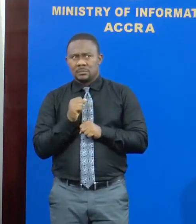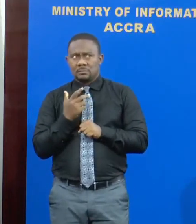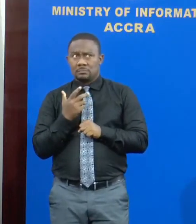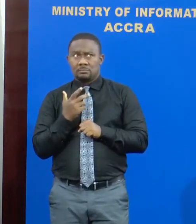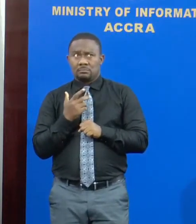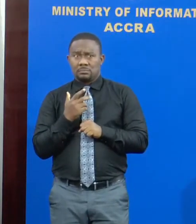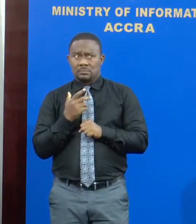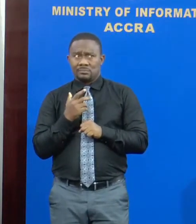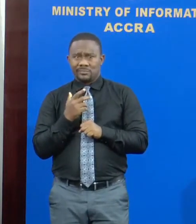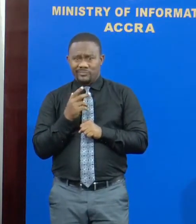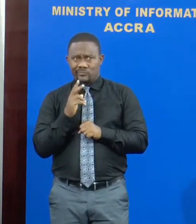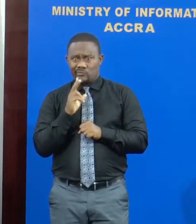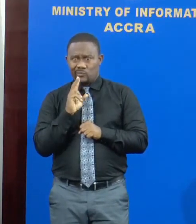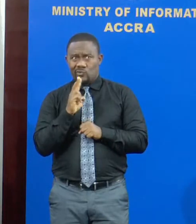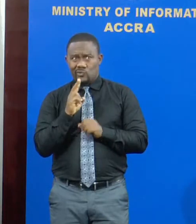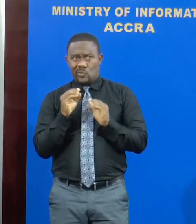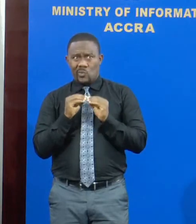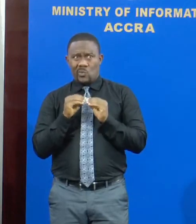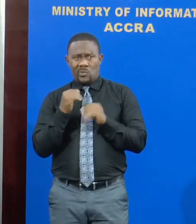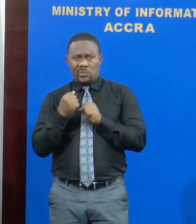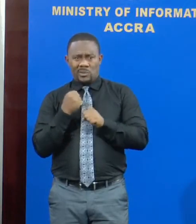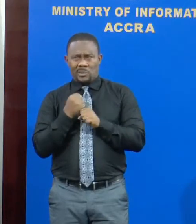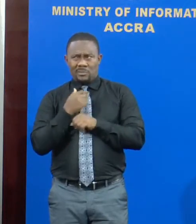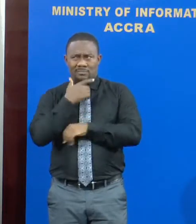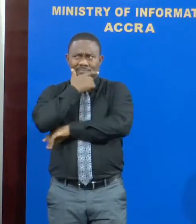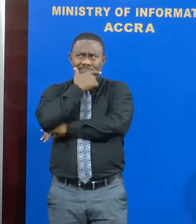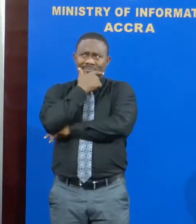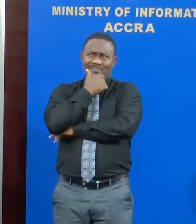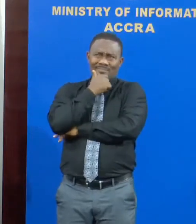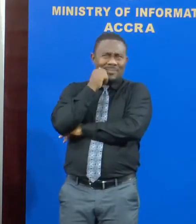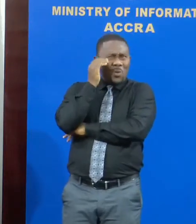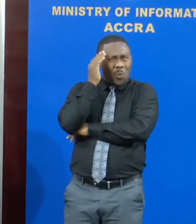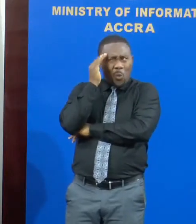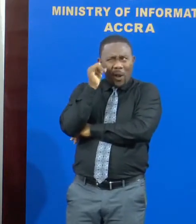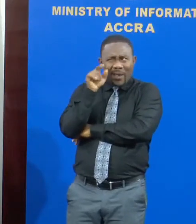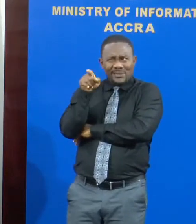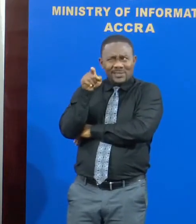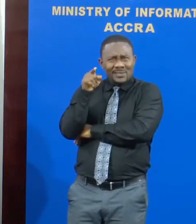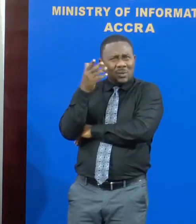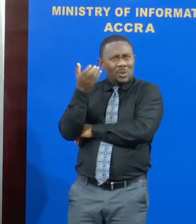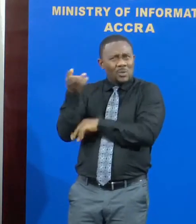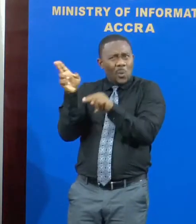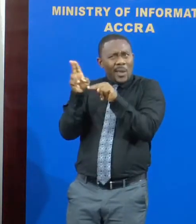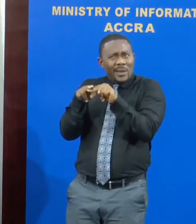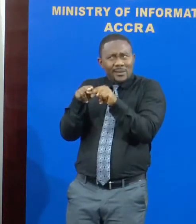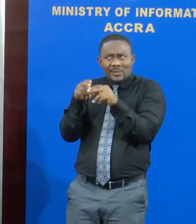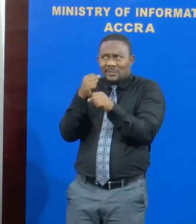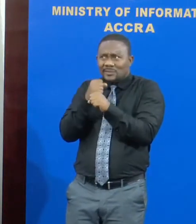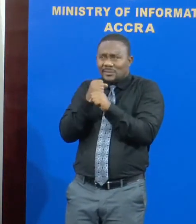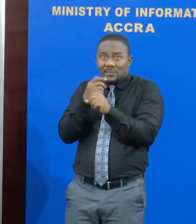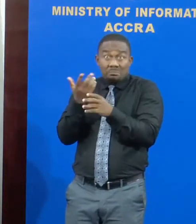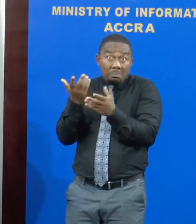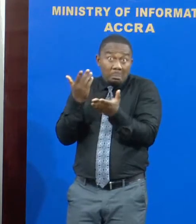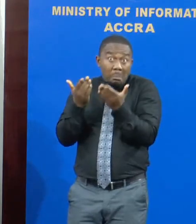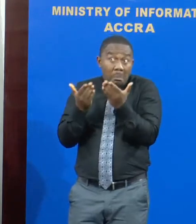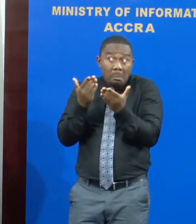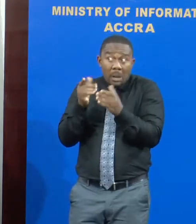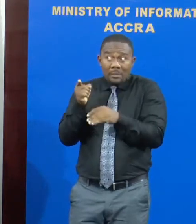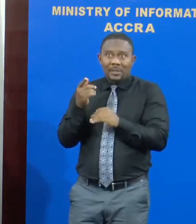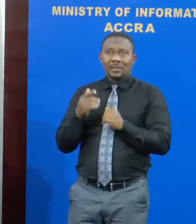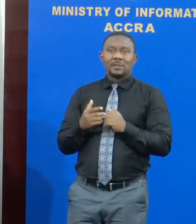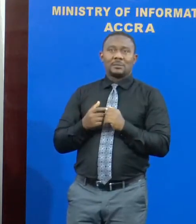than I am. You ask yourself, why would somebody want to do that? Because maybe the person has